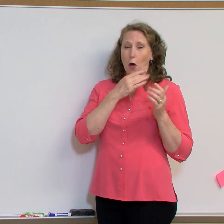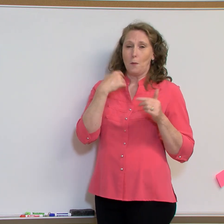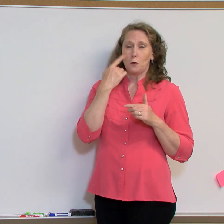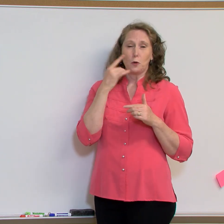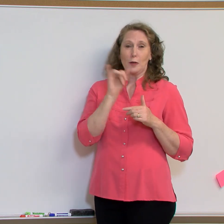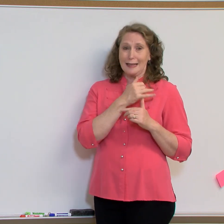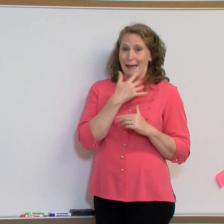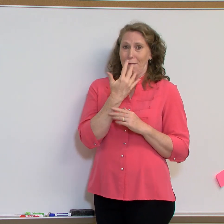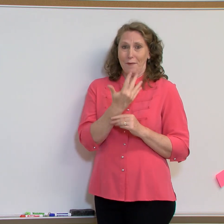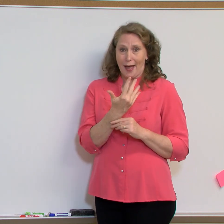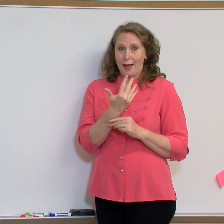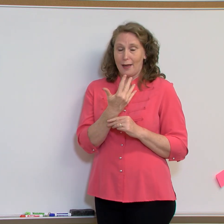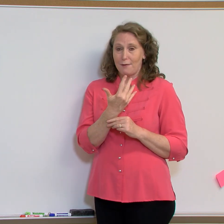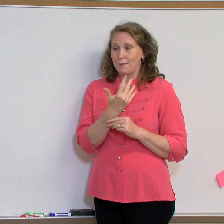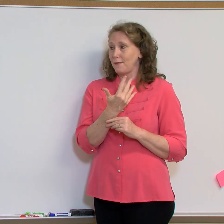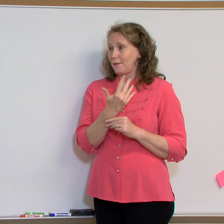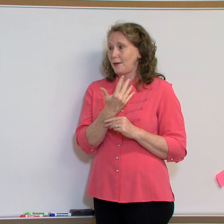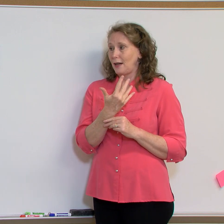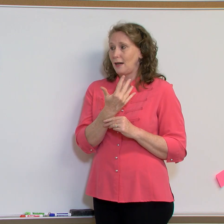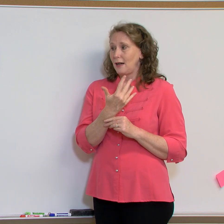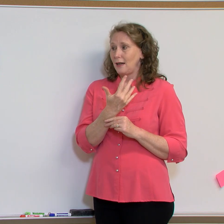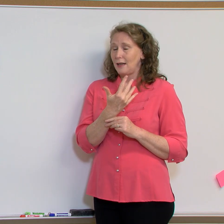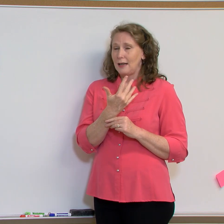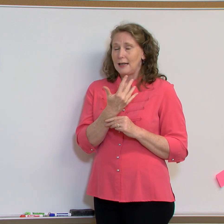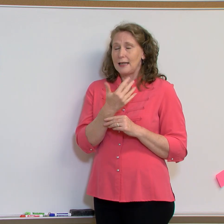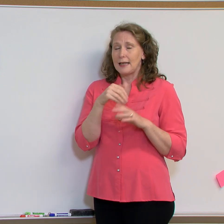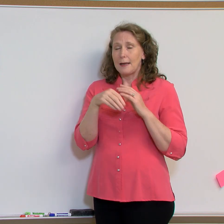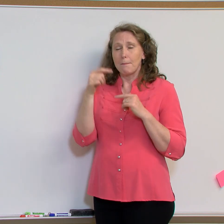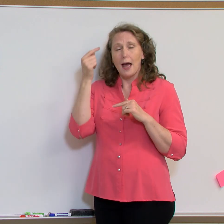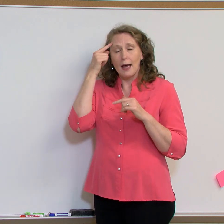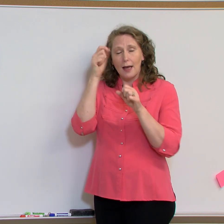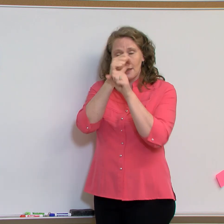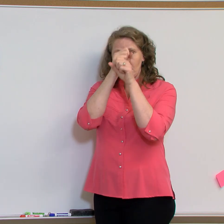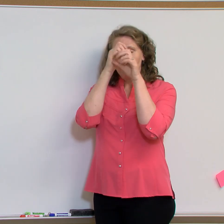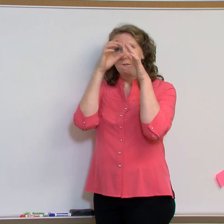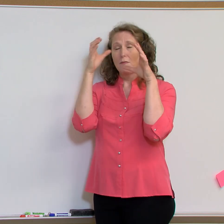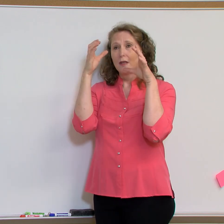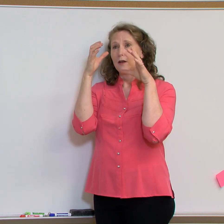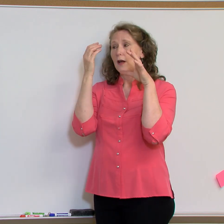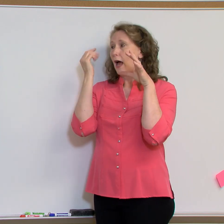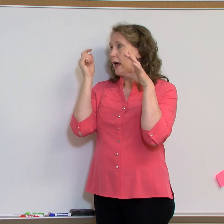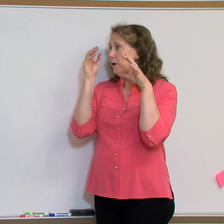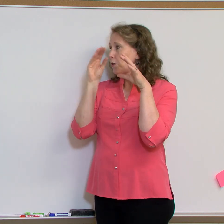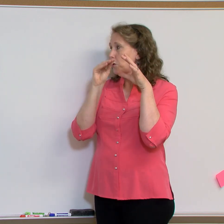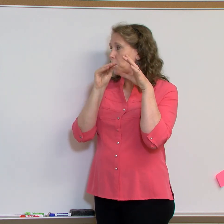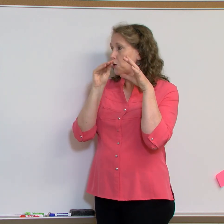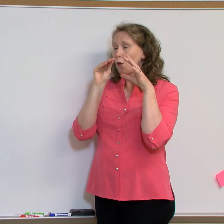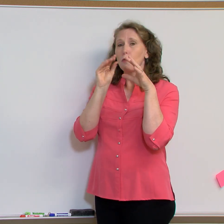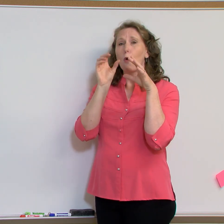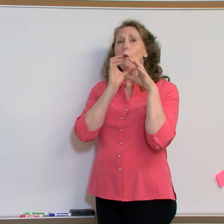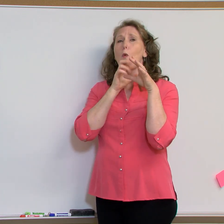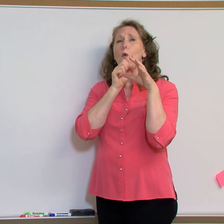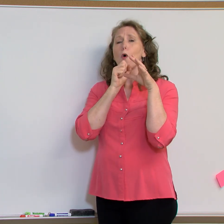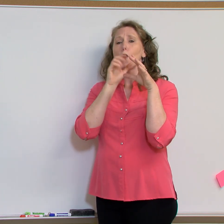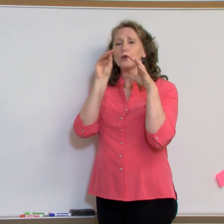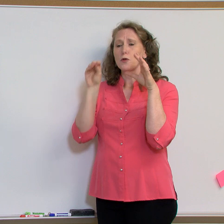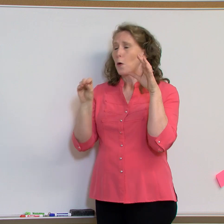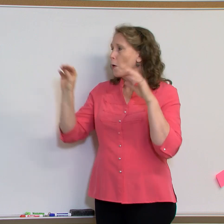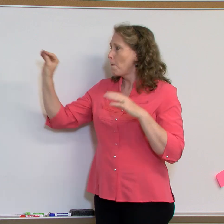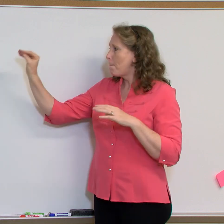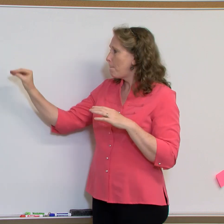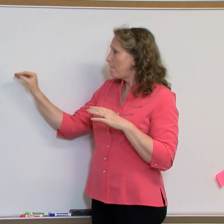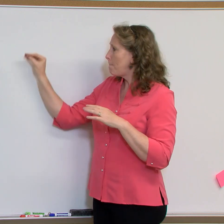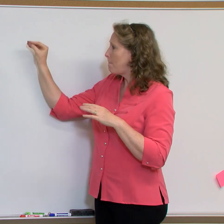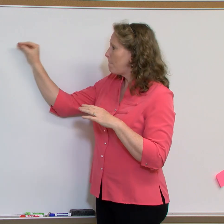like a 5. I could sort of, in my mind's eye, move this orange dot